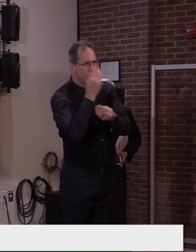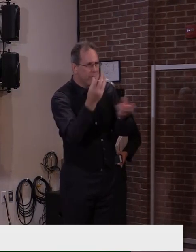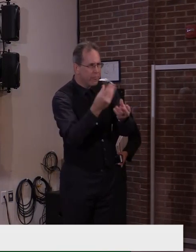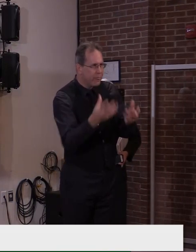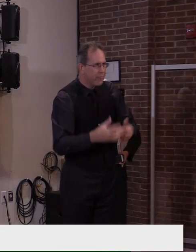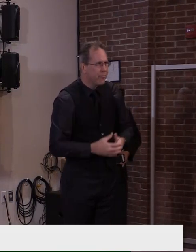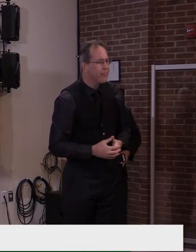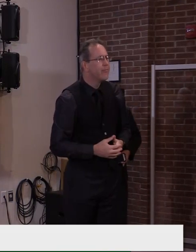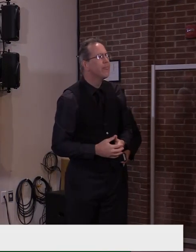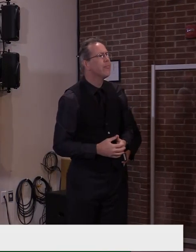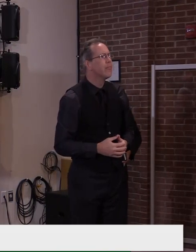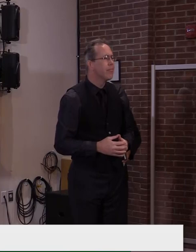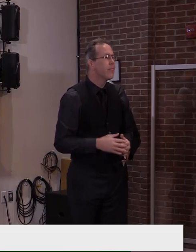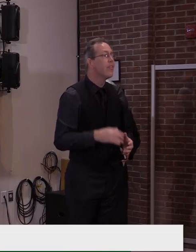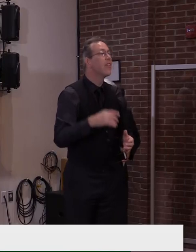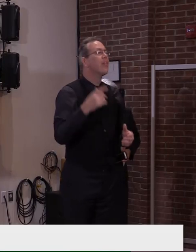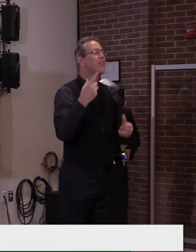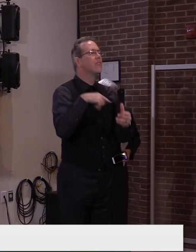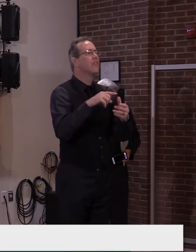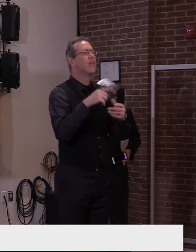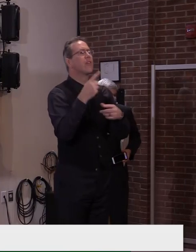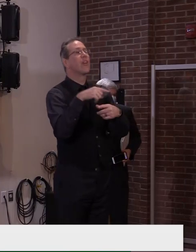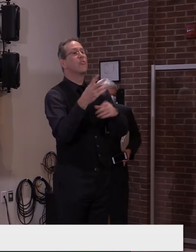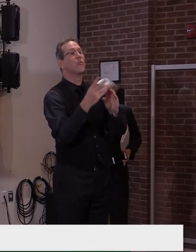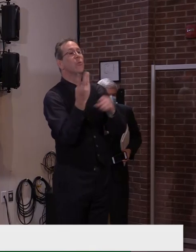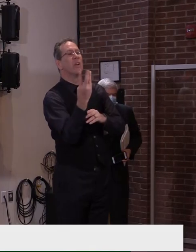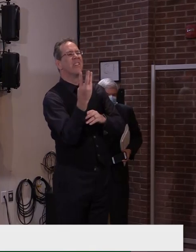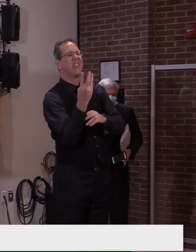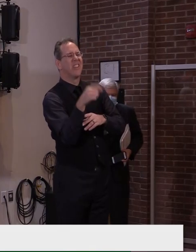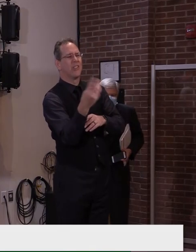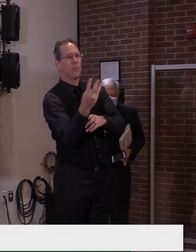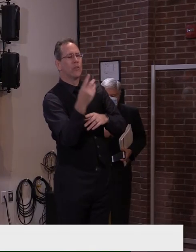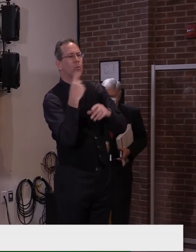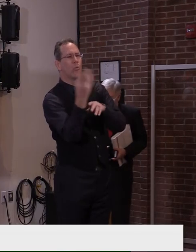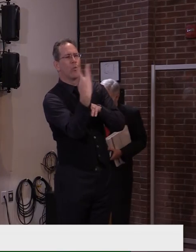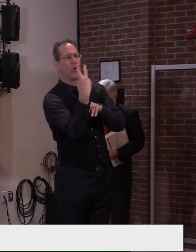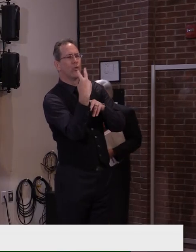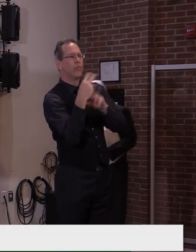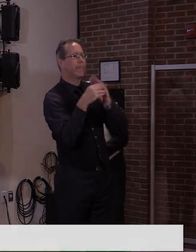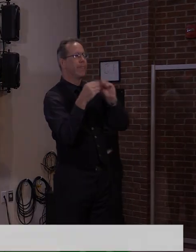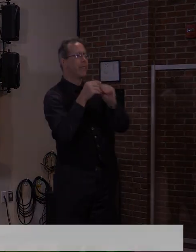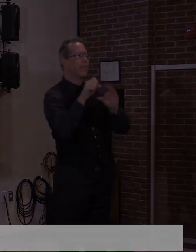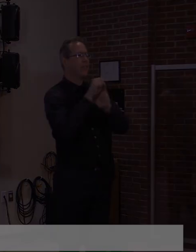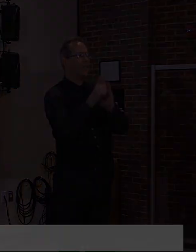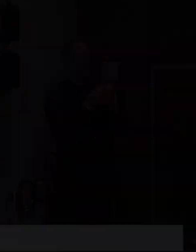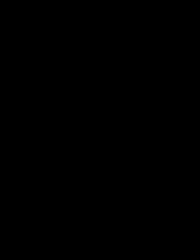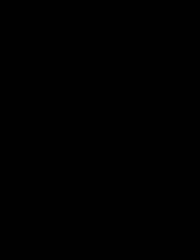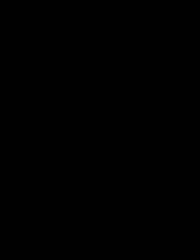at. So we'll answer them to the best of our ability. So thank you very much, and Happy New Year. Thank you.